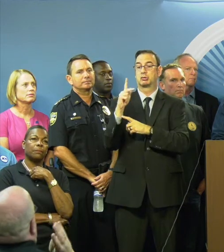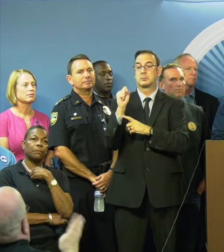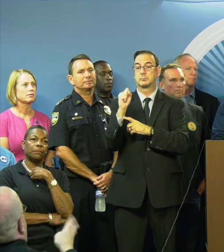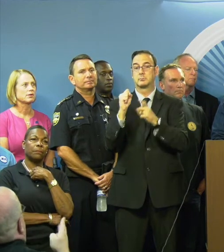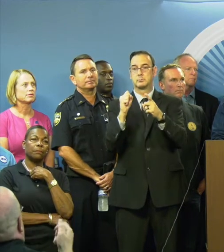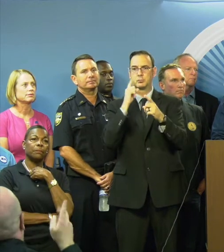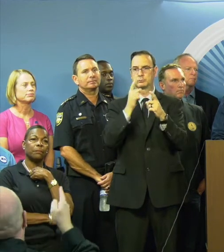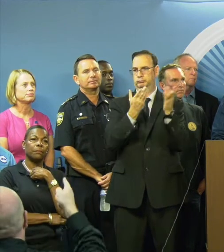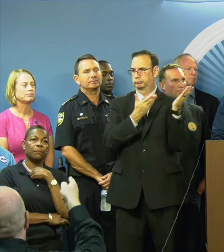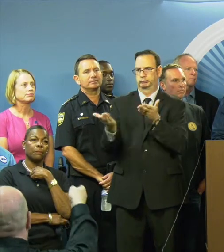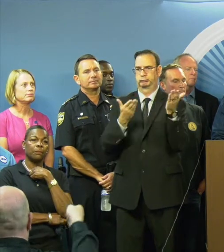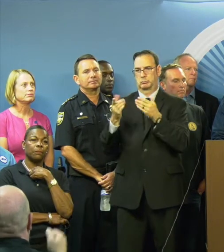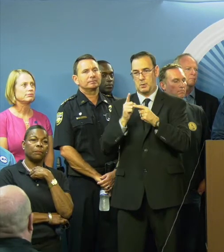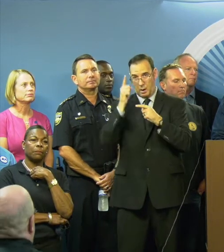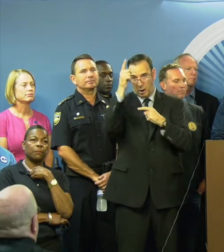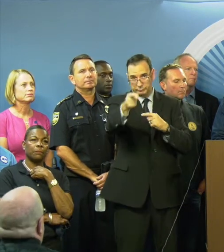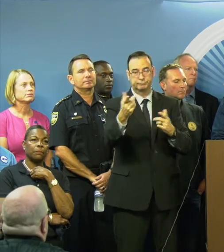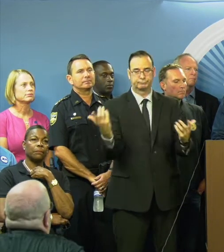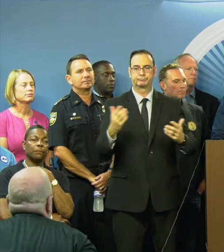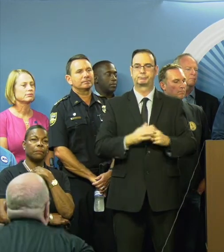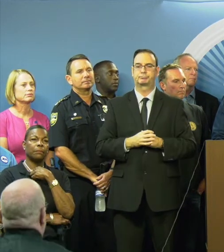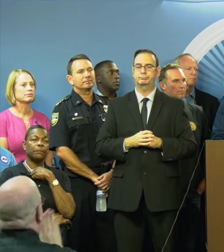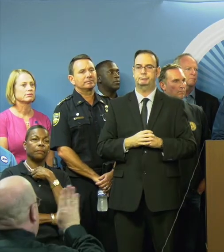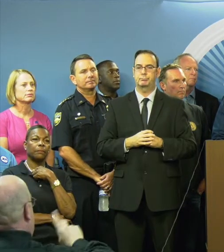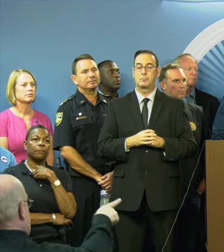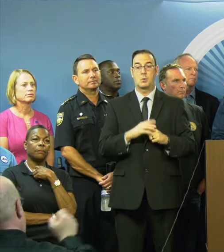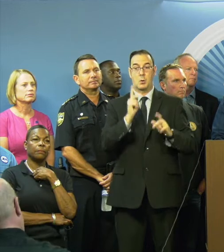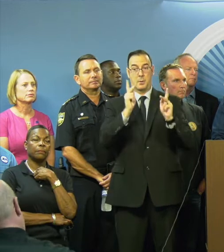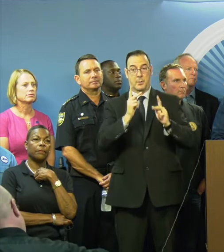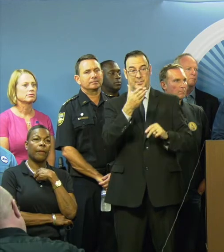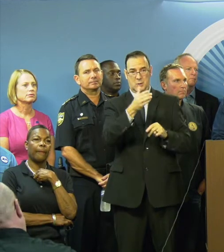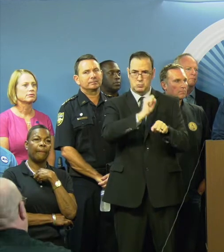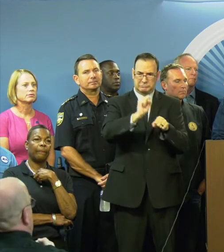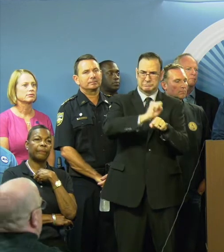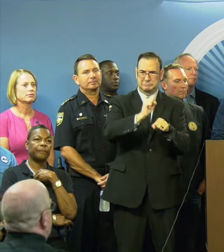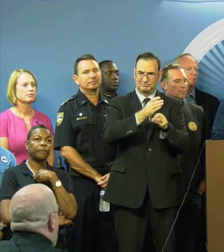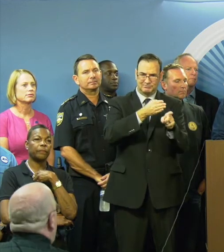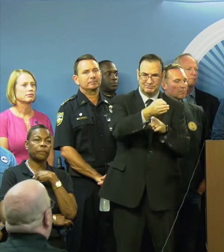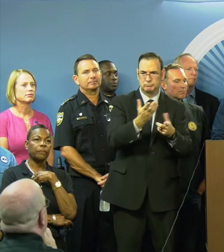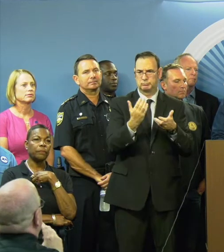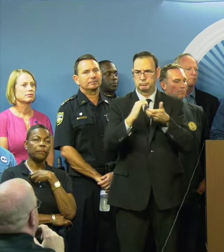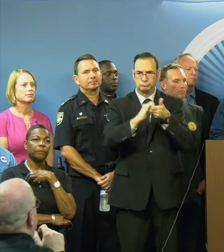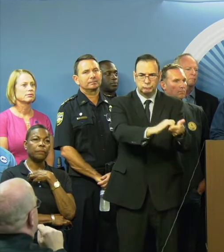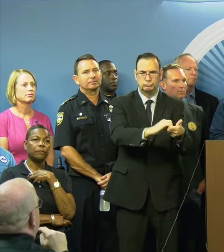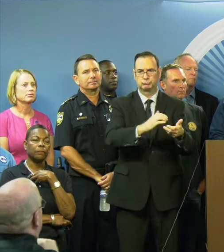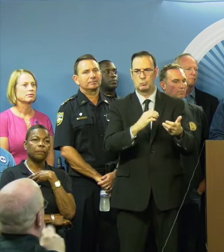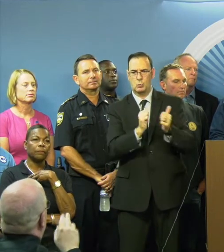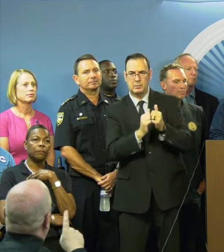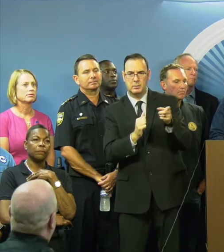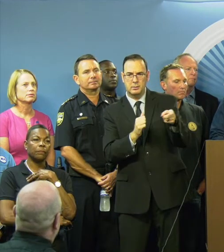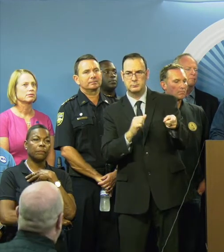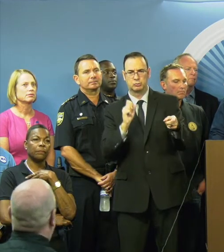Hurricane Dorian. And we're working with industry partners to identify additional resources if necessary, including truck staff, etc.,